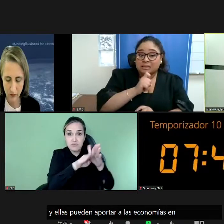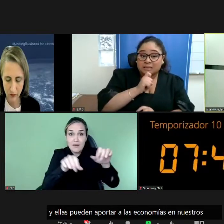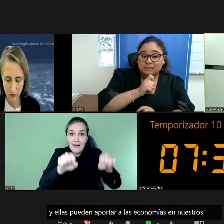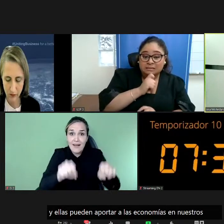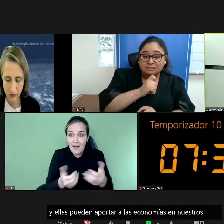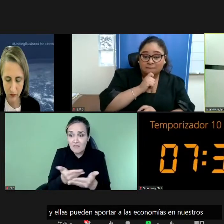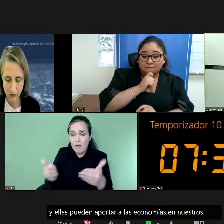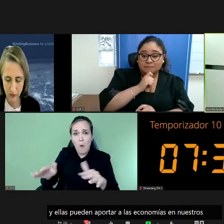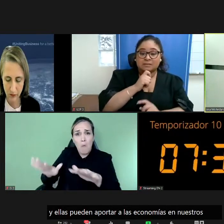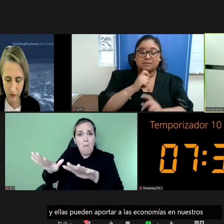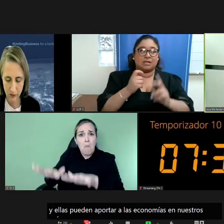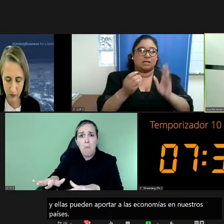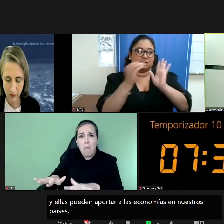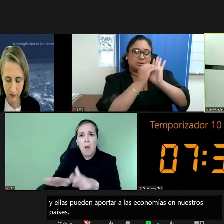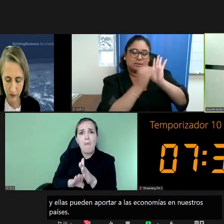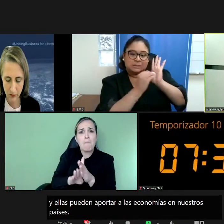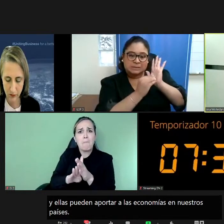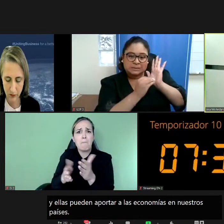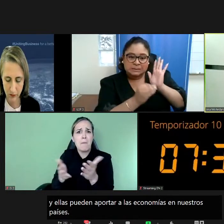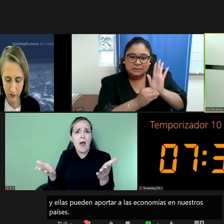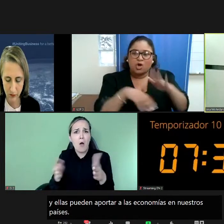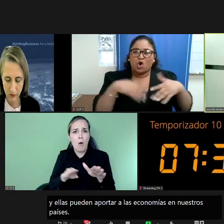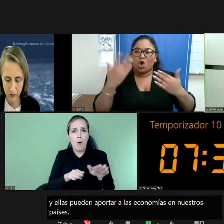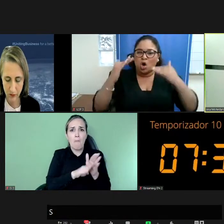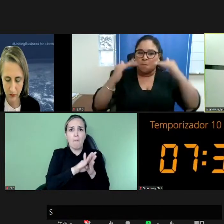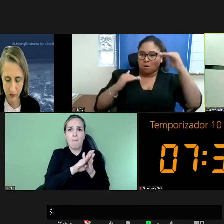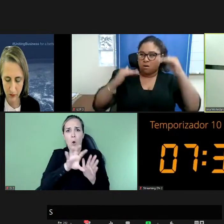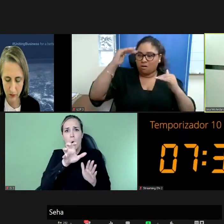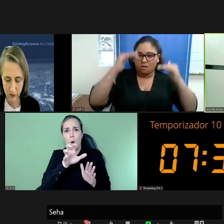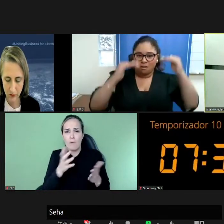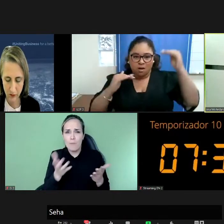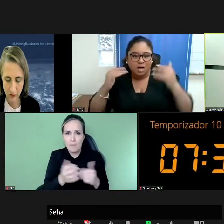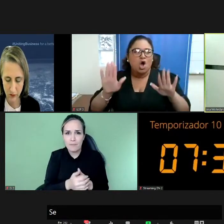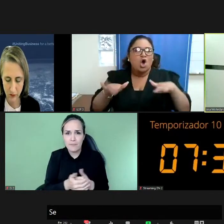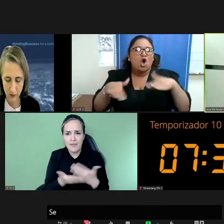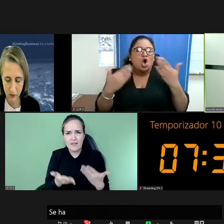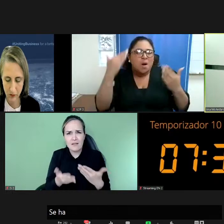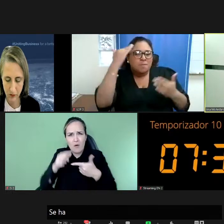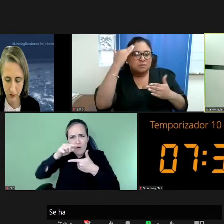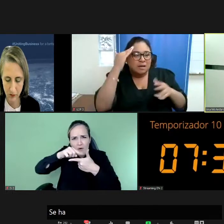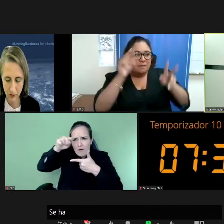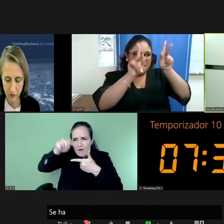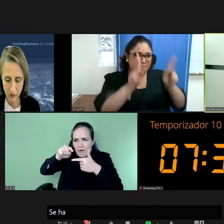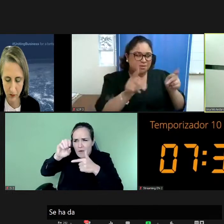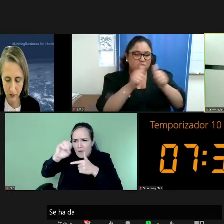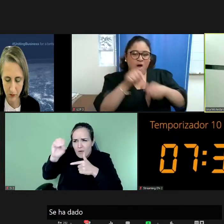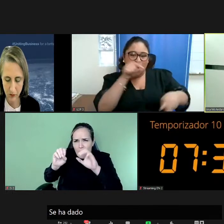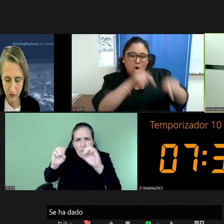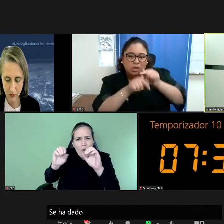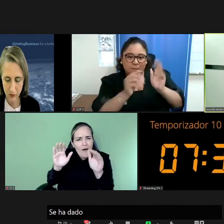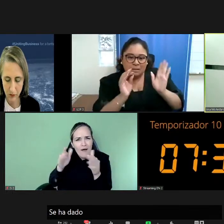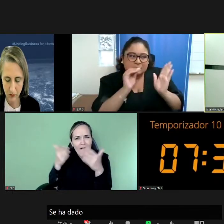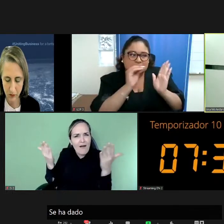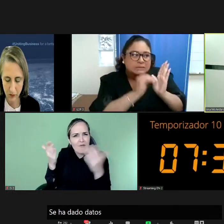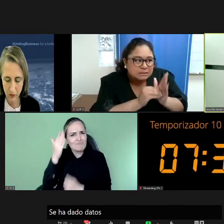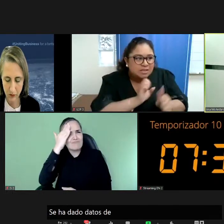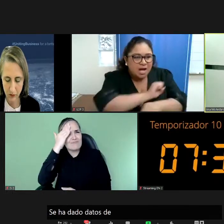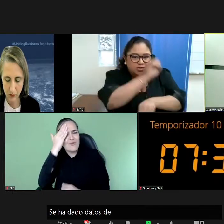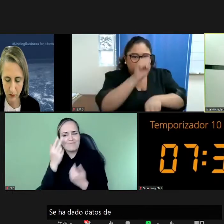give data as it was said before we need to work on measuring and discontribution